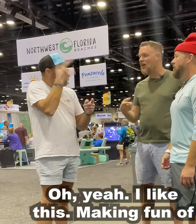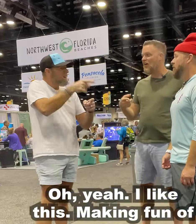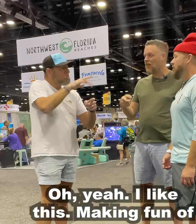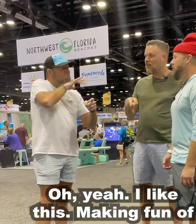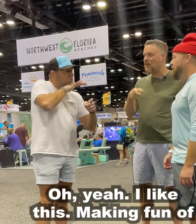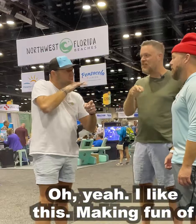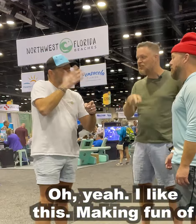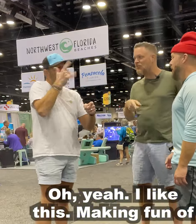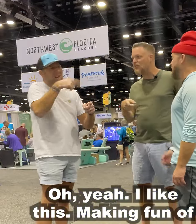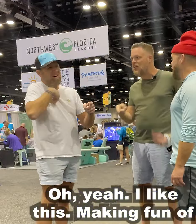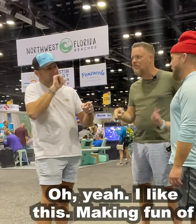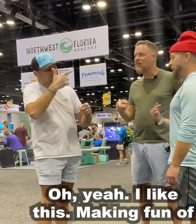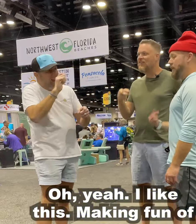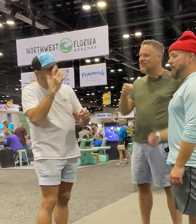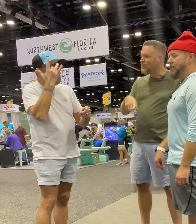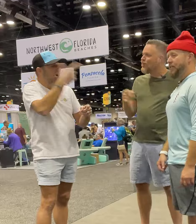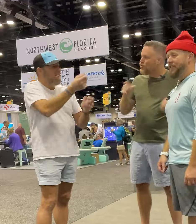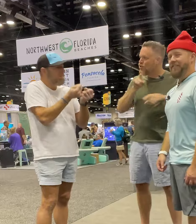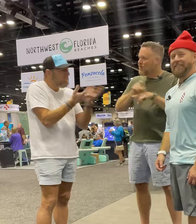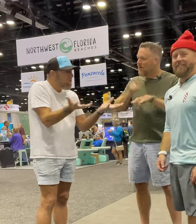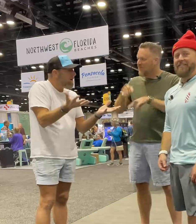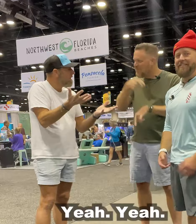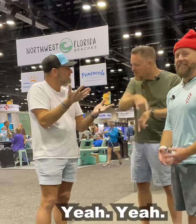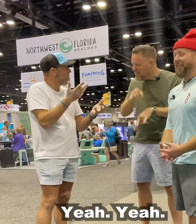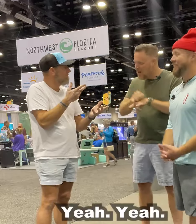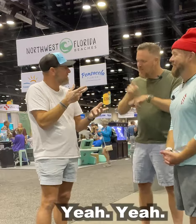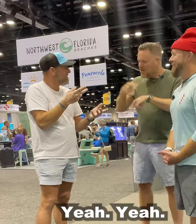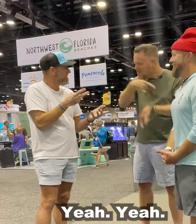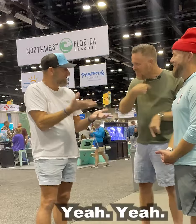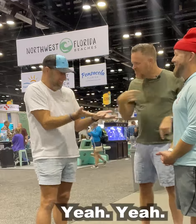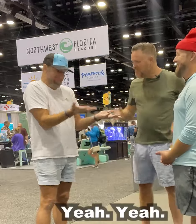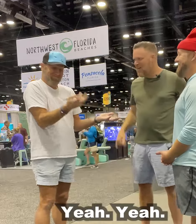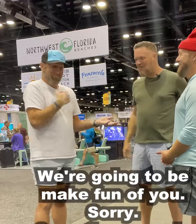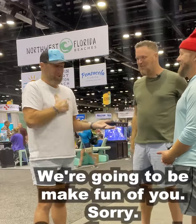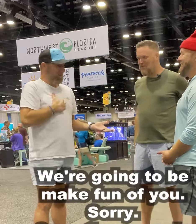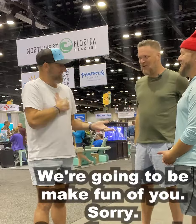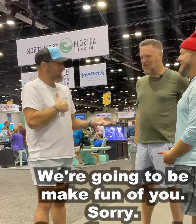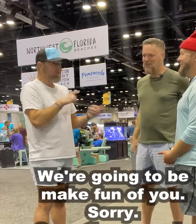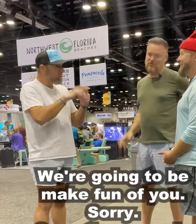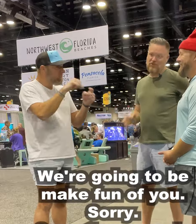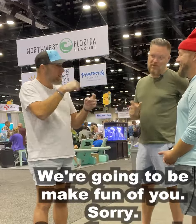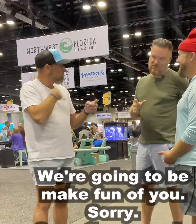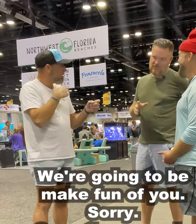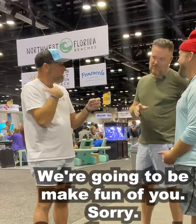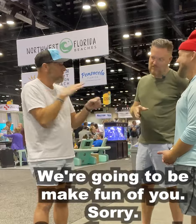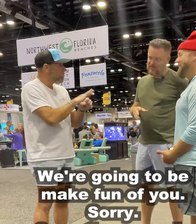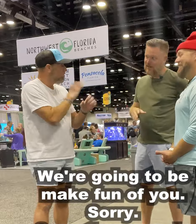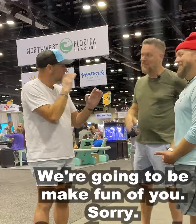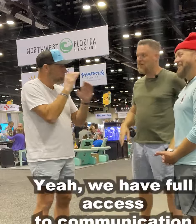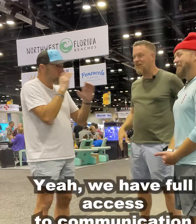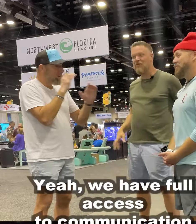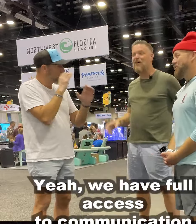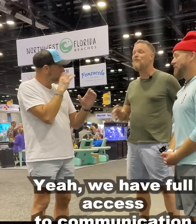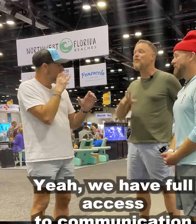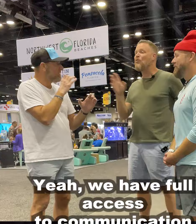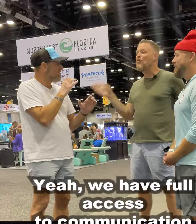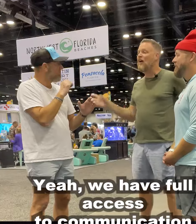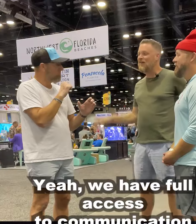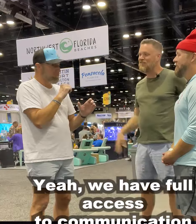yeah. I like this on the reef. of me. Yeah. Yeah, we can be making fun of you. Sorry, sometimes we do that. Yeah, we have full access